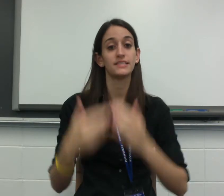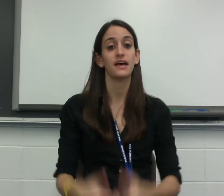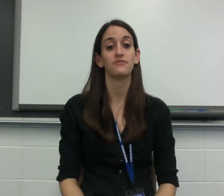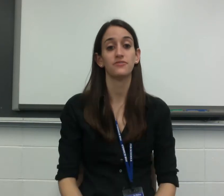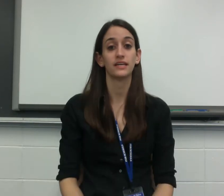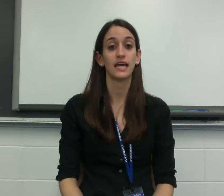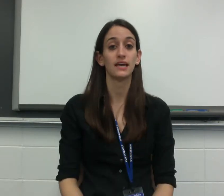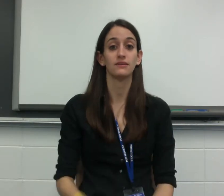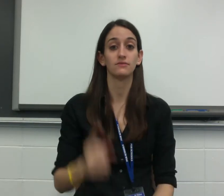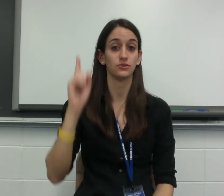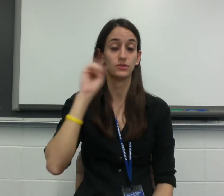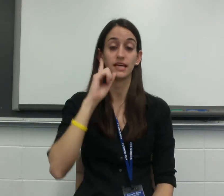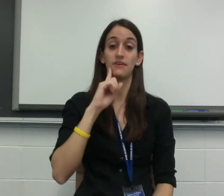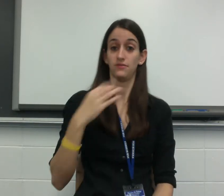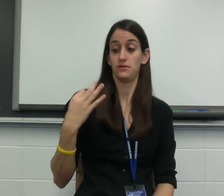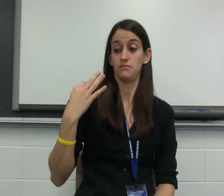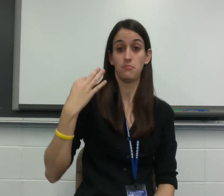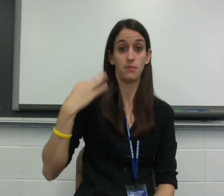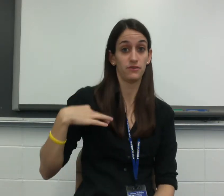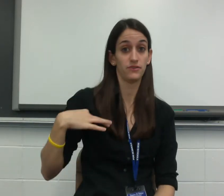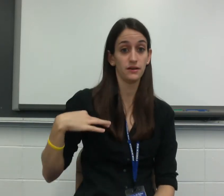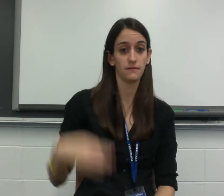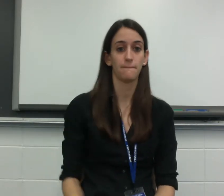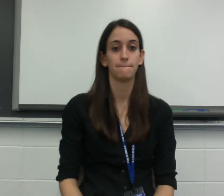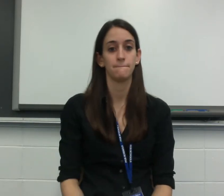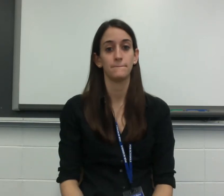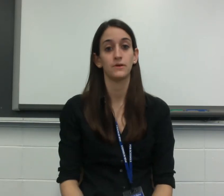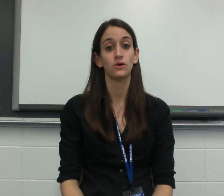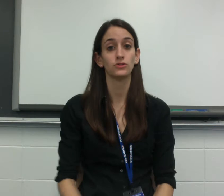Deaf gain, so deaf benefit. Culture.